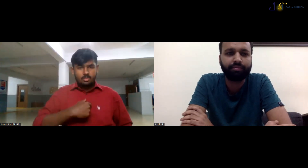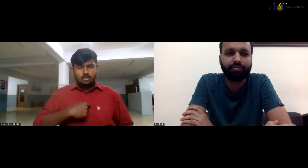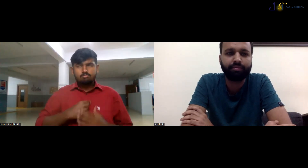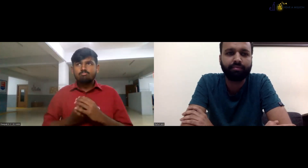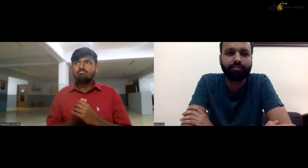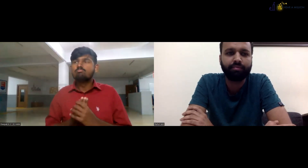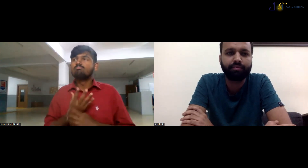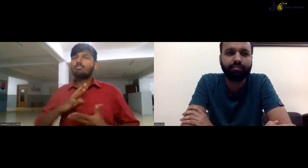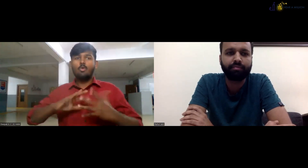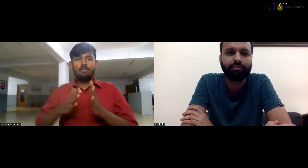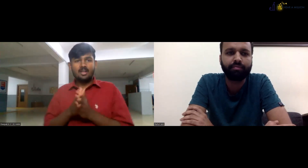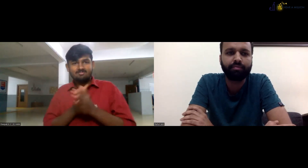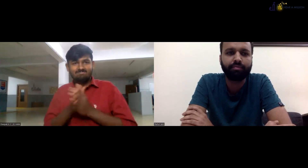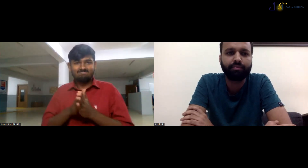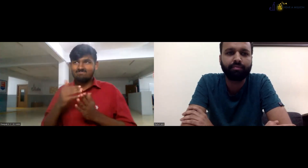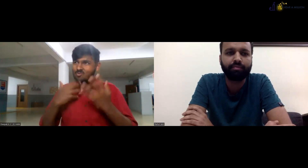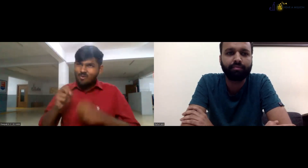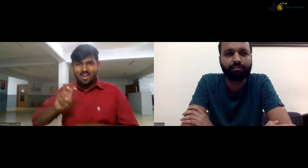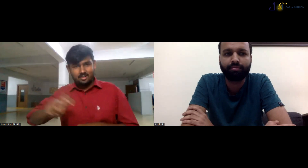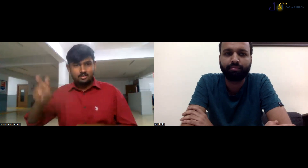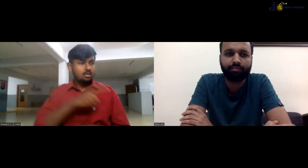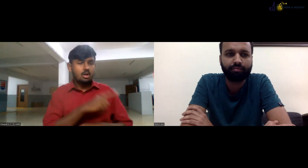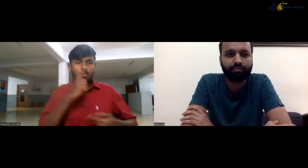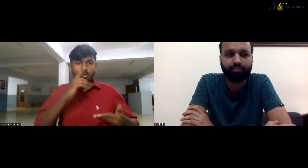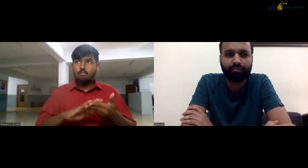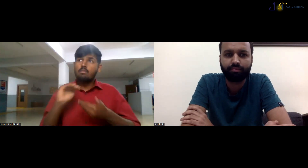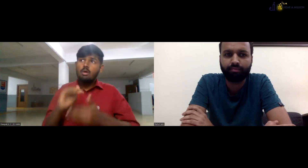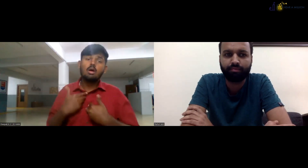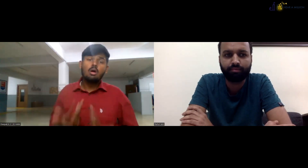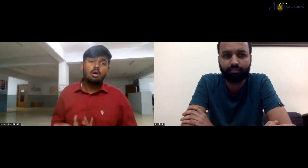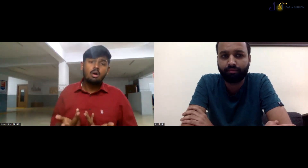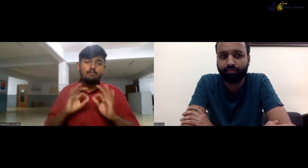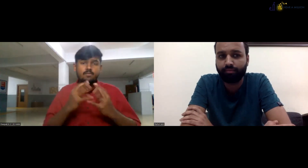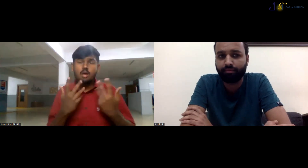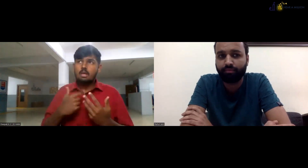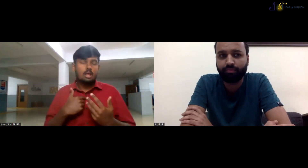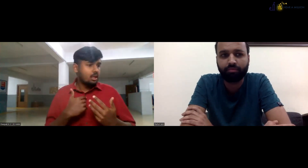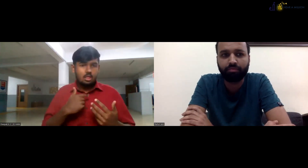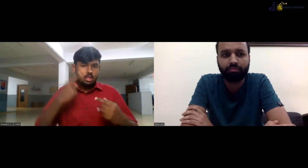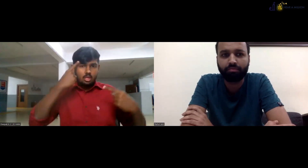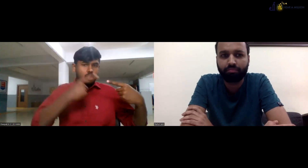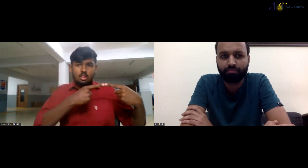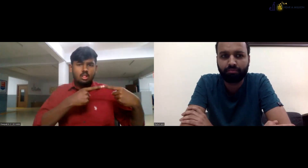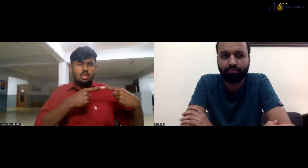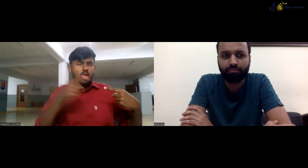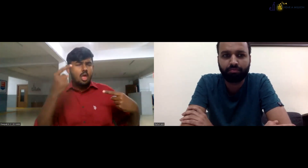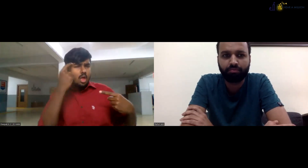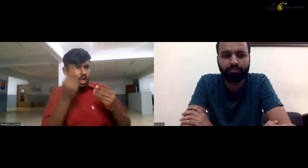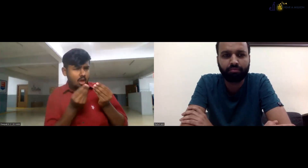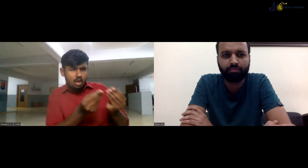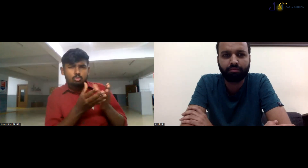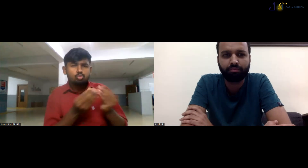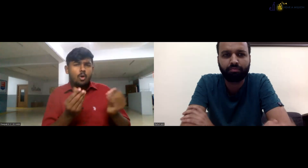Okay, I understand. So when you got married and you have a baby, but you got